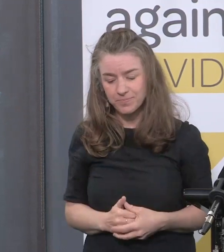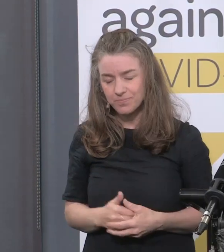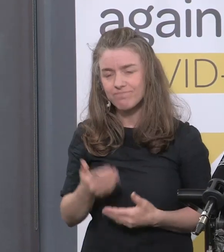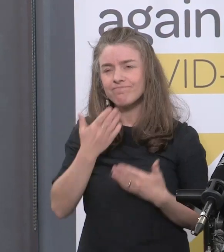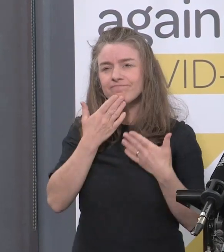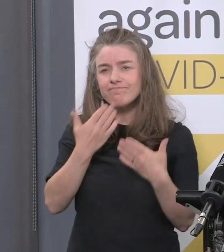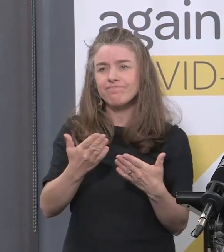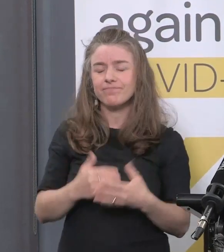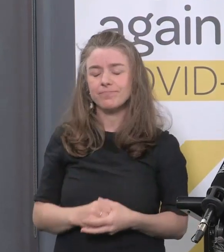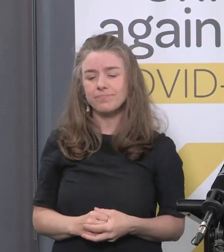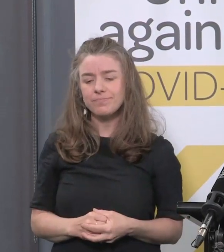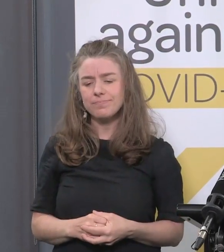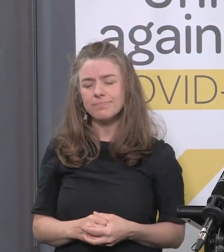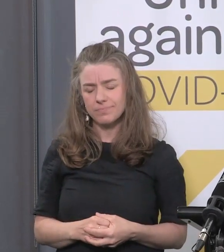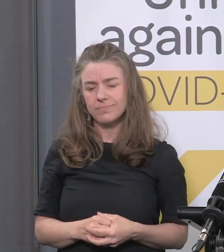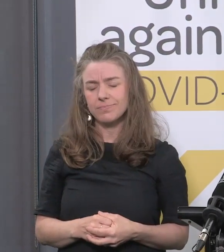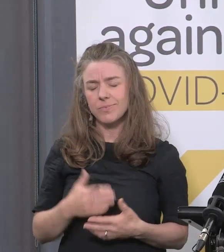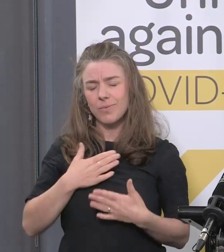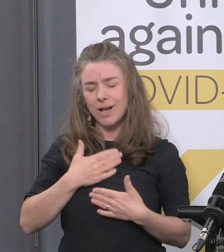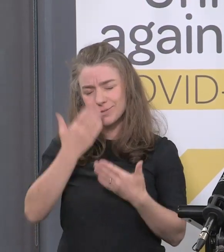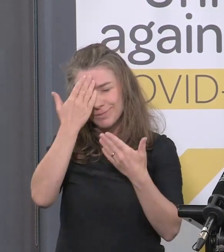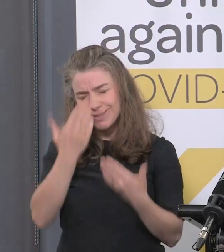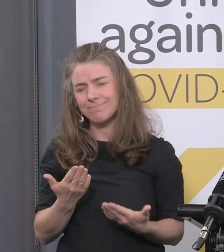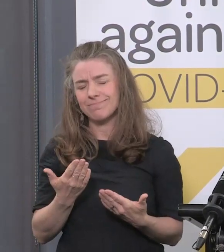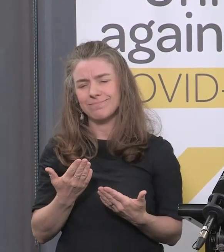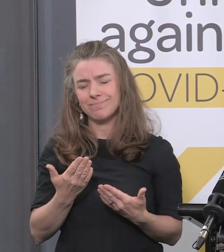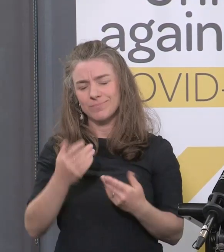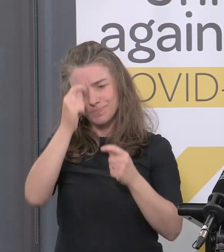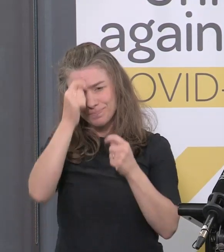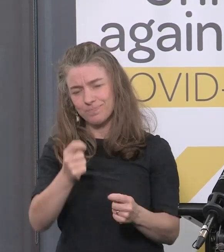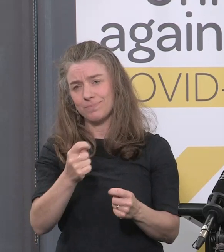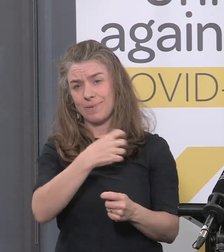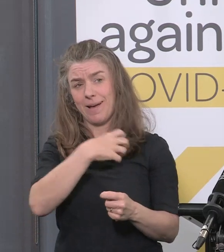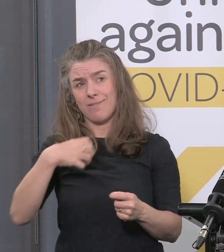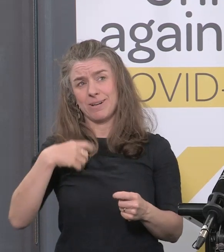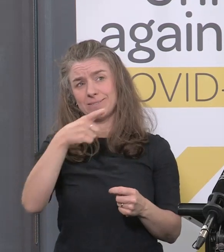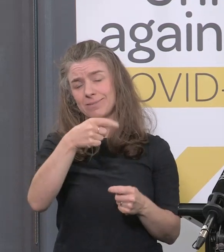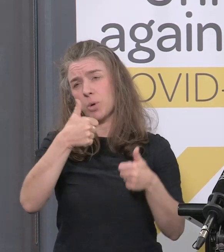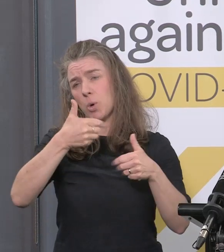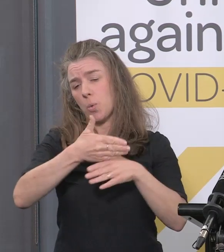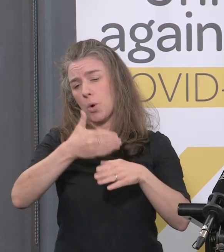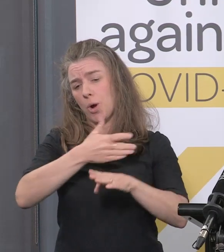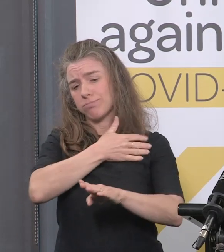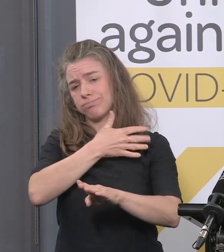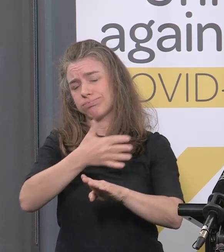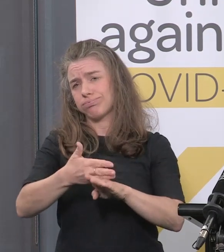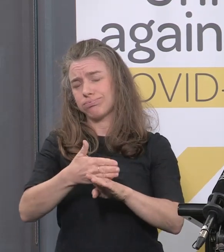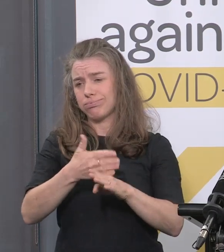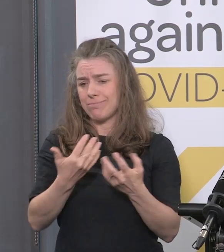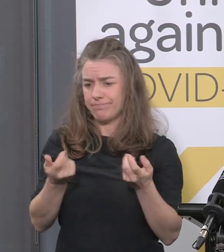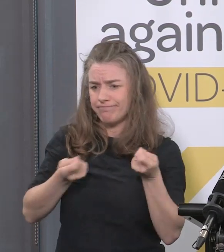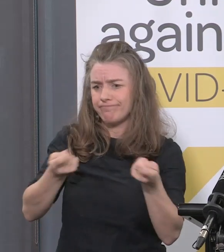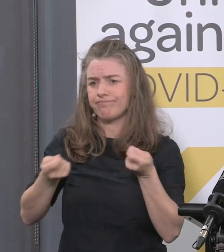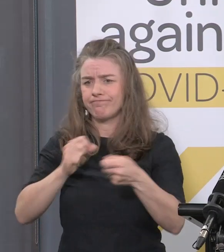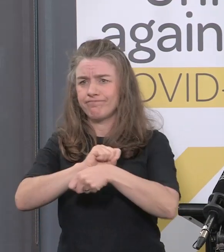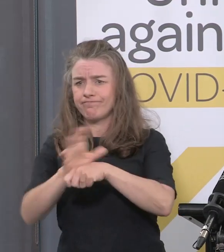Thank you. I'd like to acknowledge the great job that our government has been doing in managing the COVID-19 response,